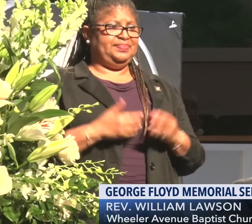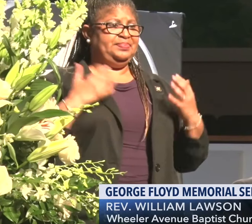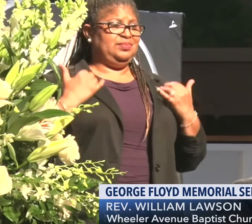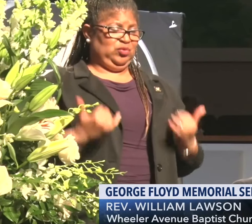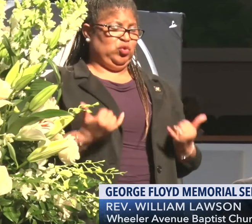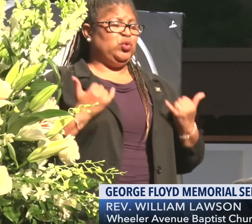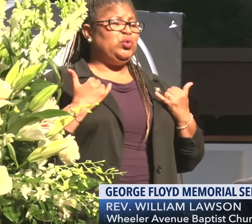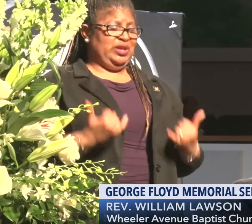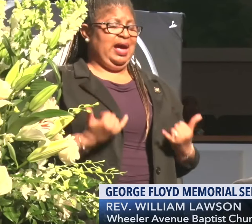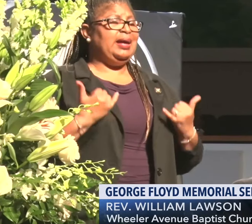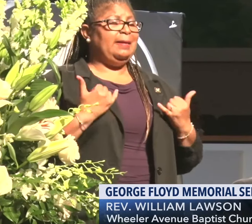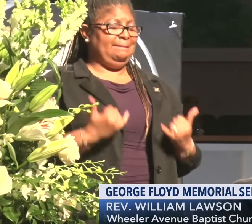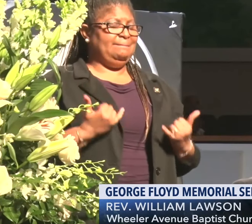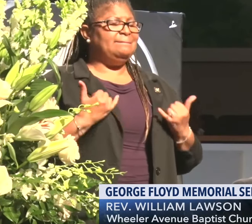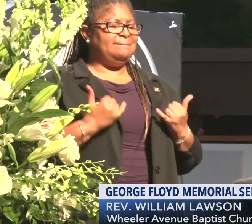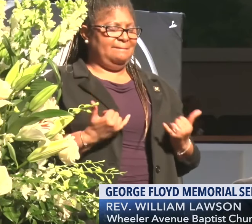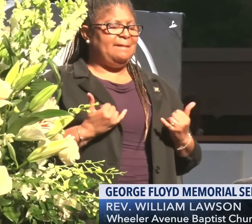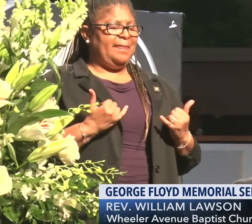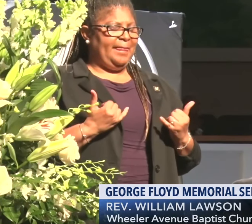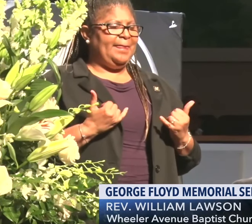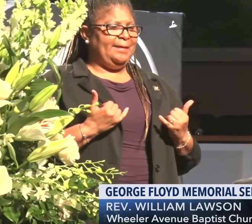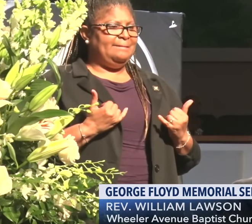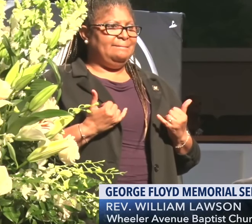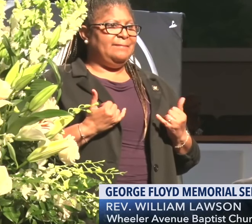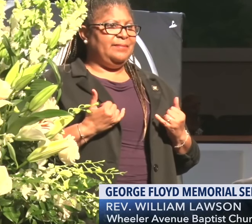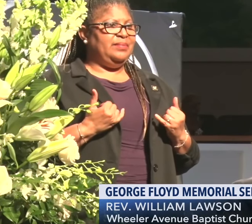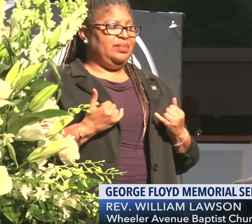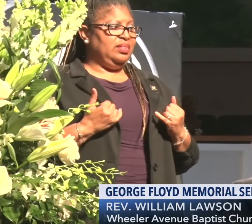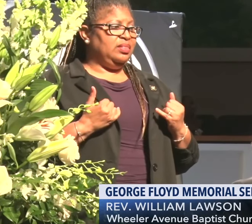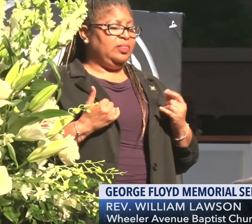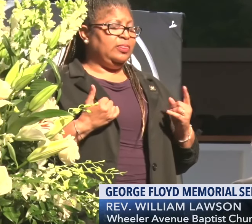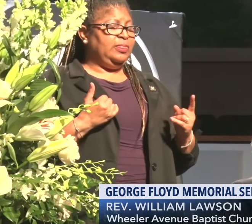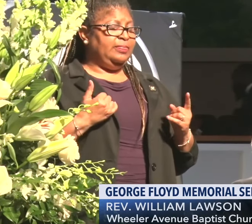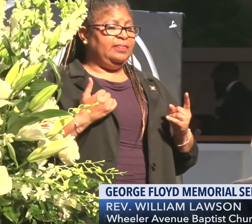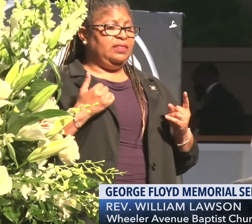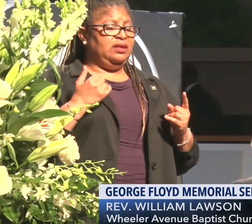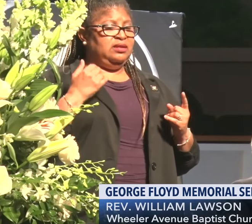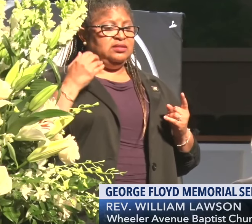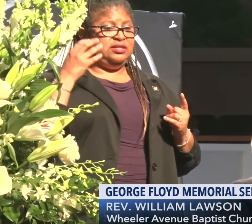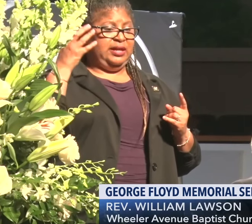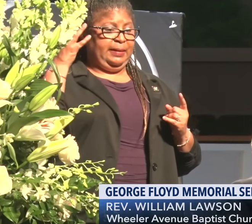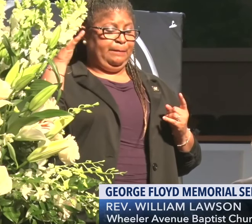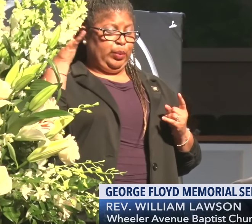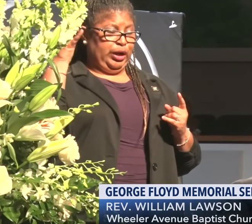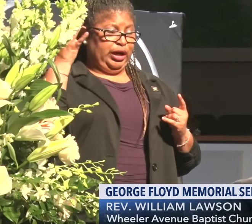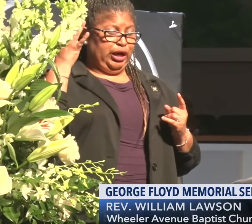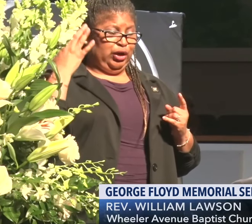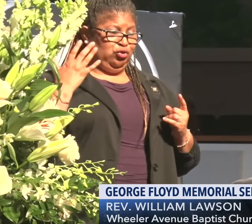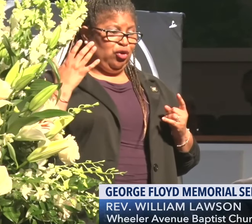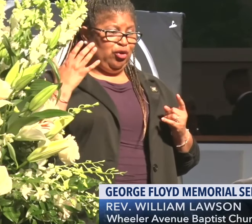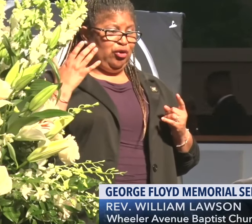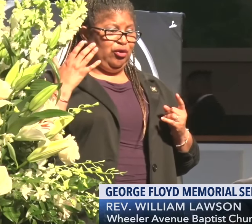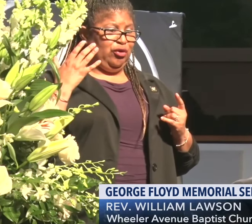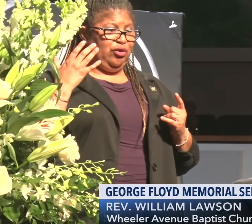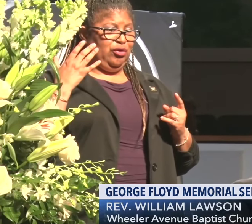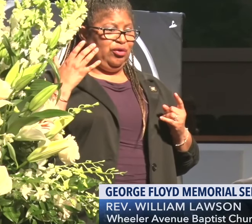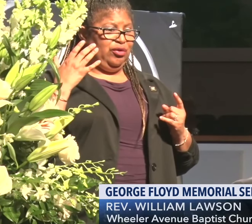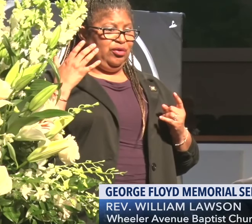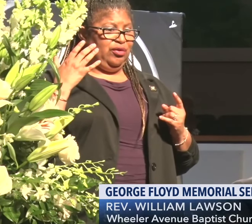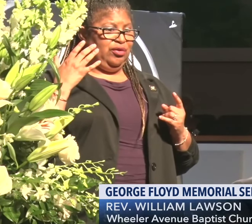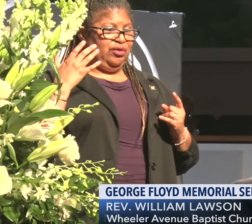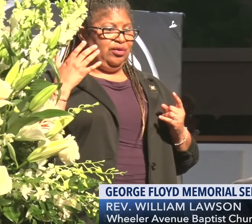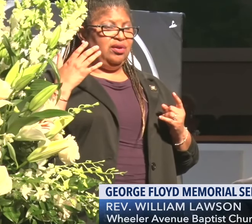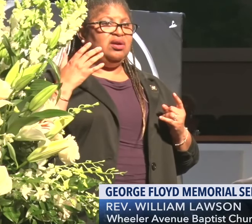today. There are preachers back there and there is at least one